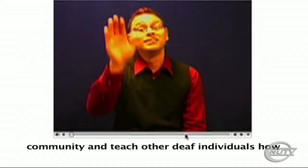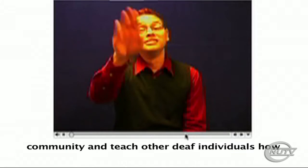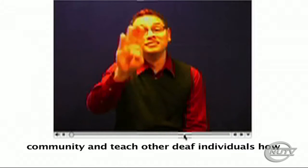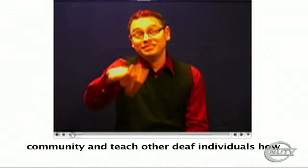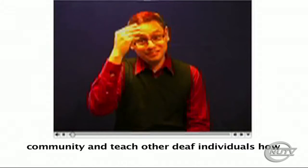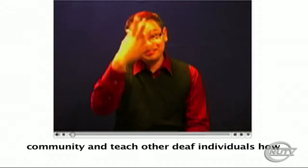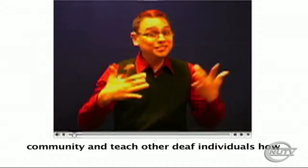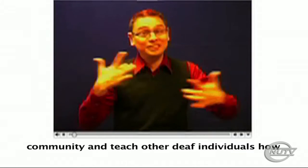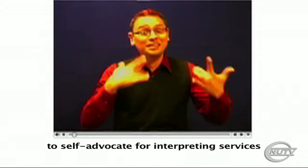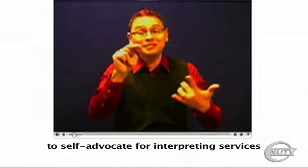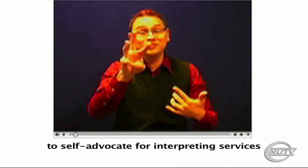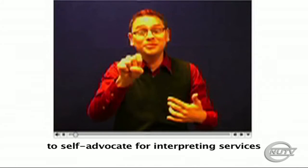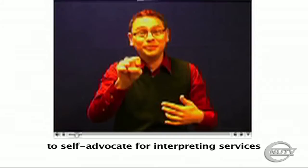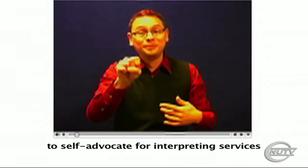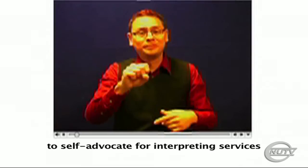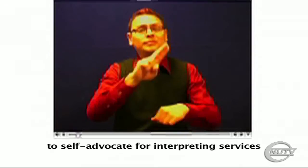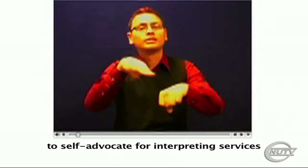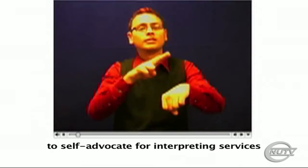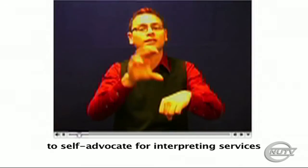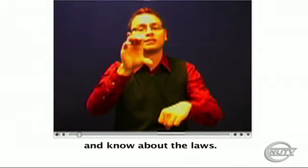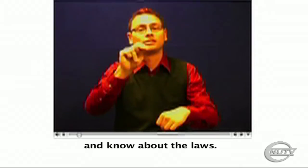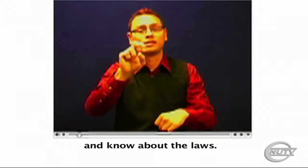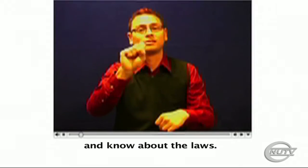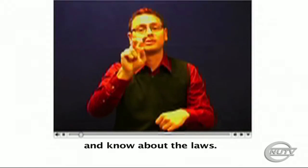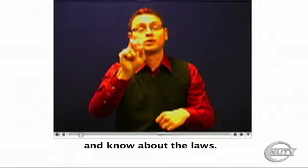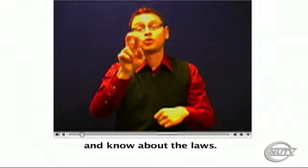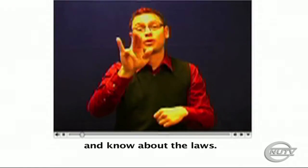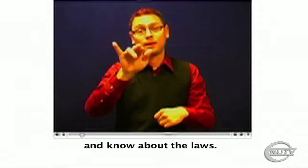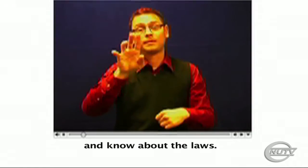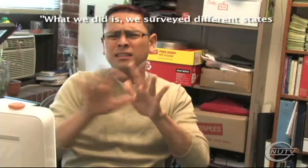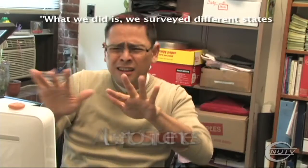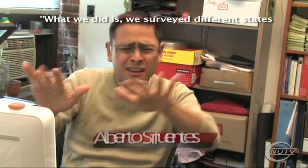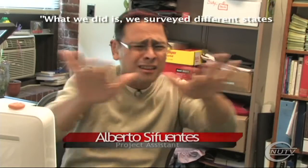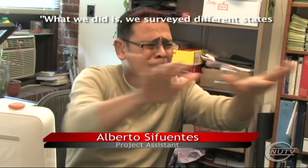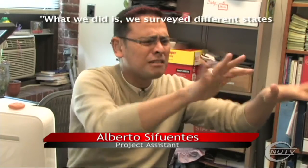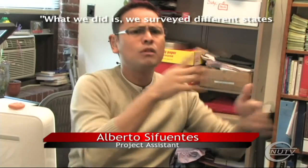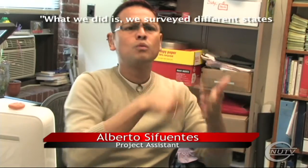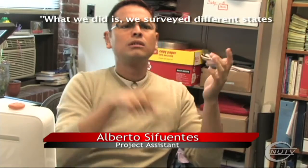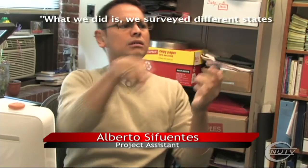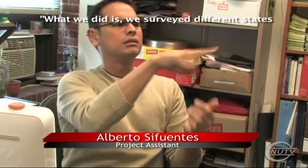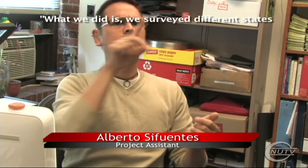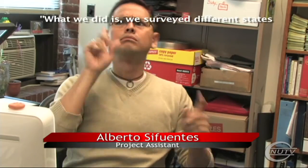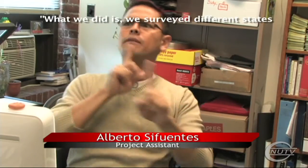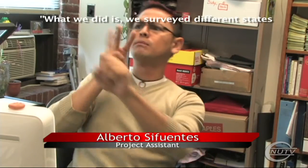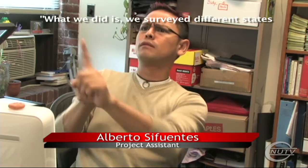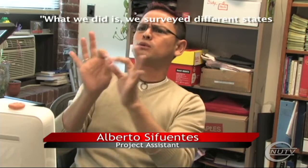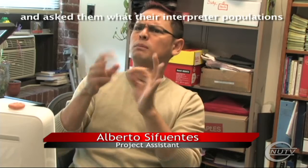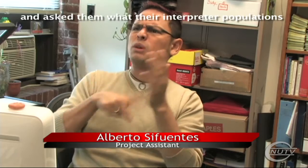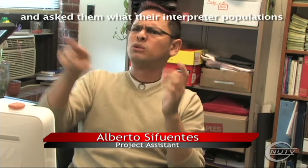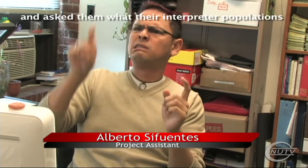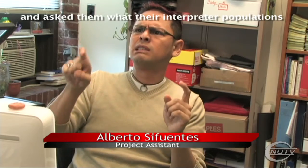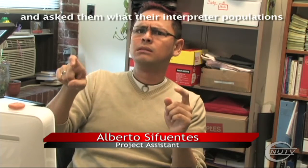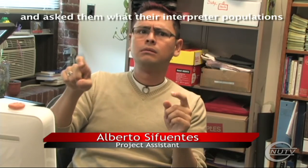teach other deaf individuals how to self-advocate for interpreting services and know about the laws. What we did is we surveyed different states